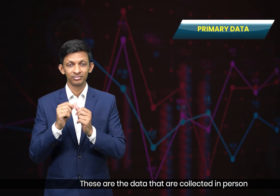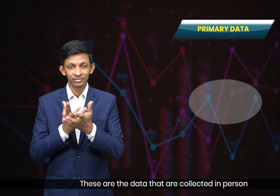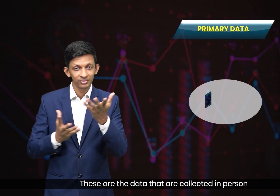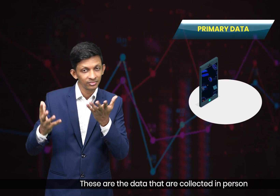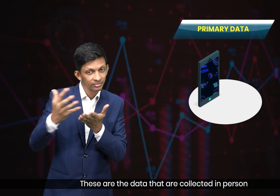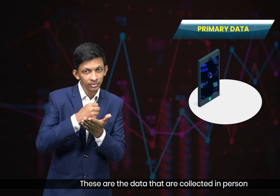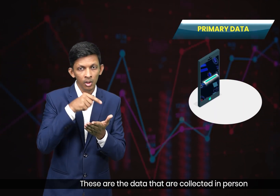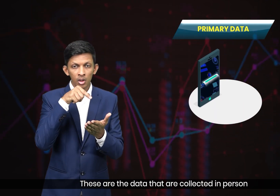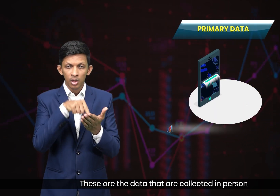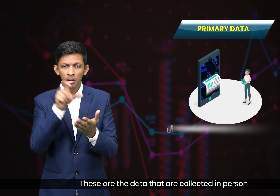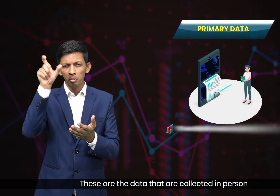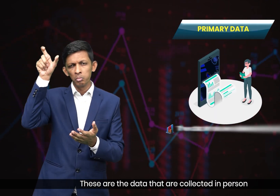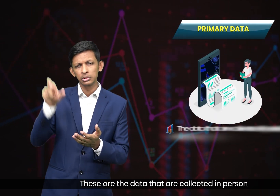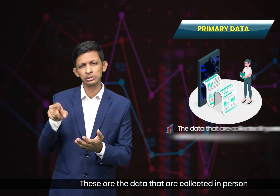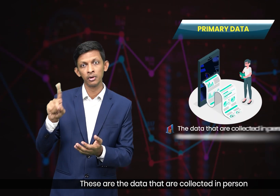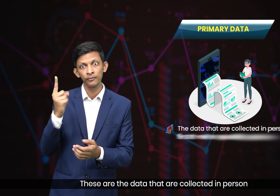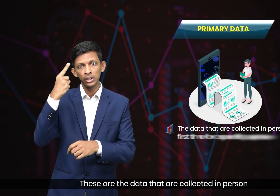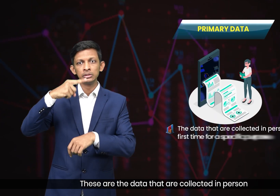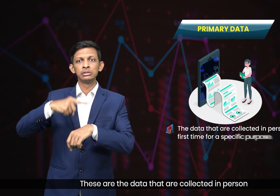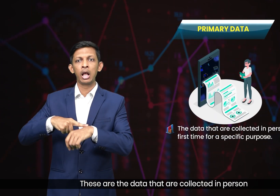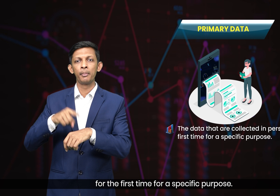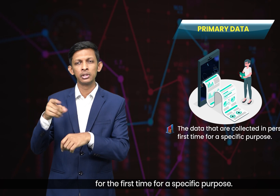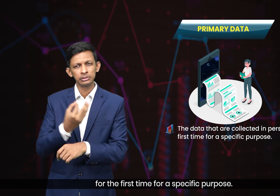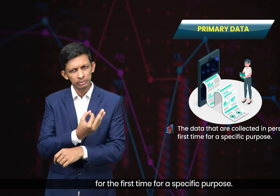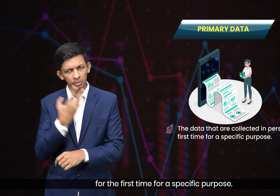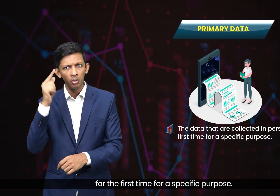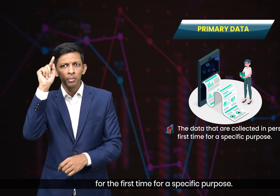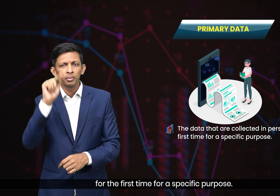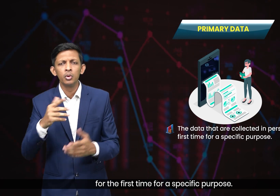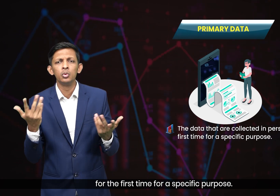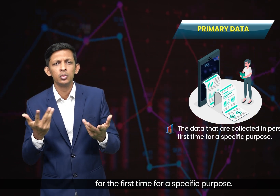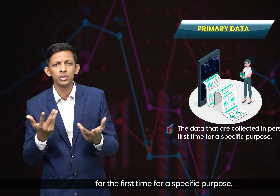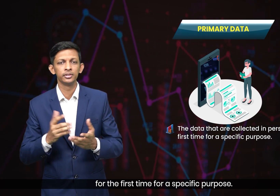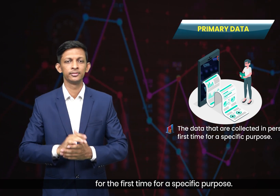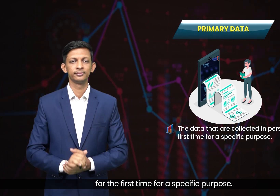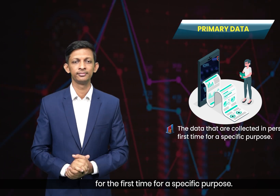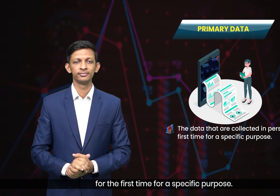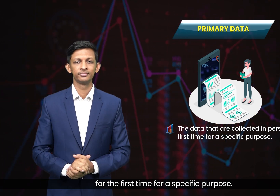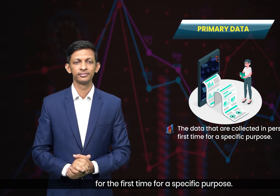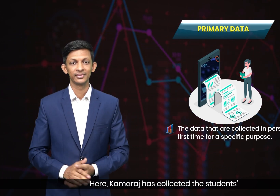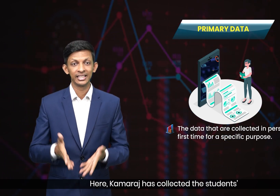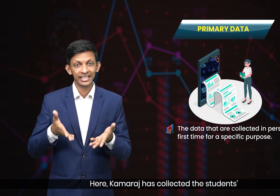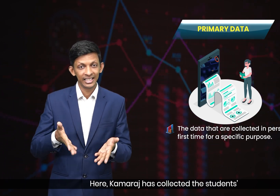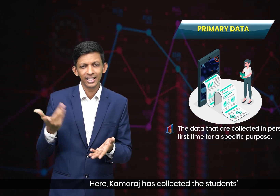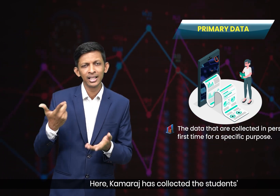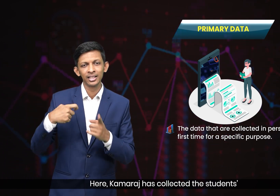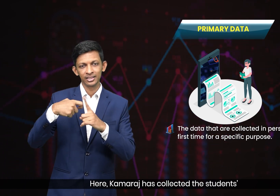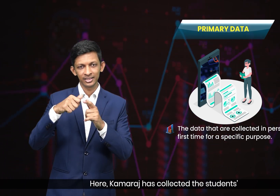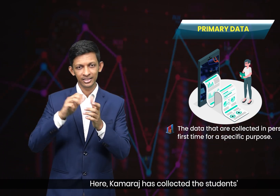These are the data that are collected in person for the first time for a specific purpose. Here,